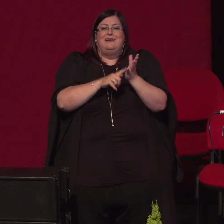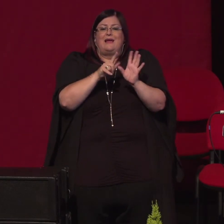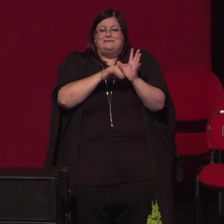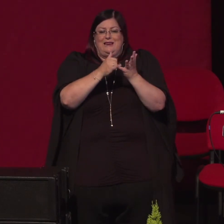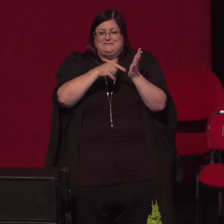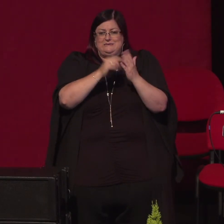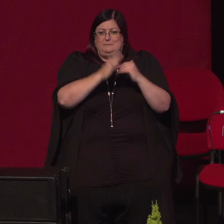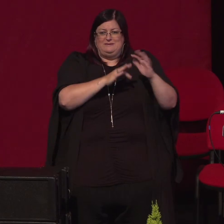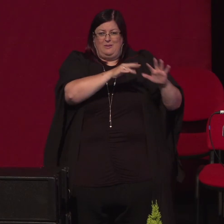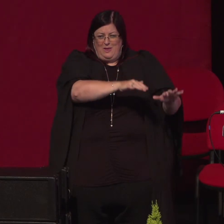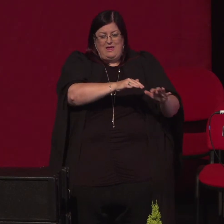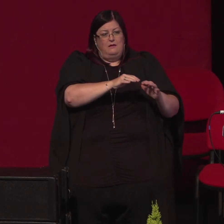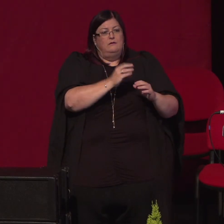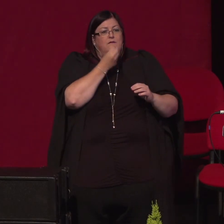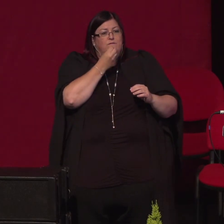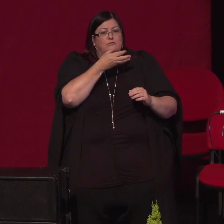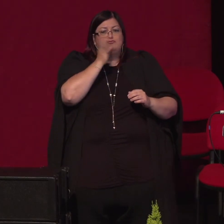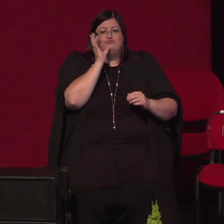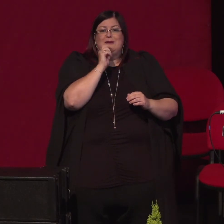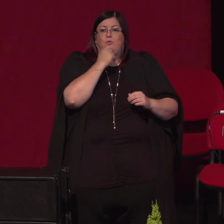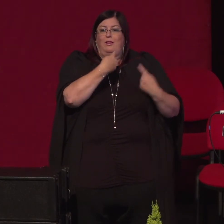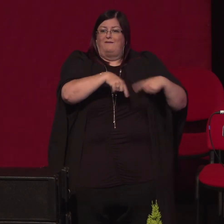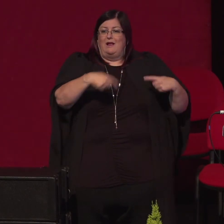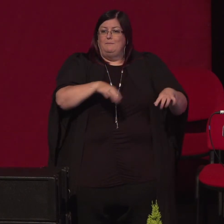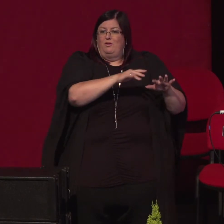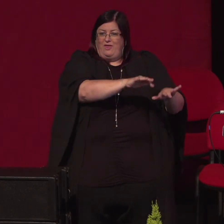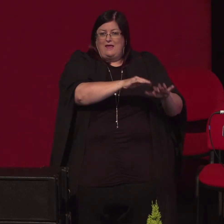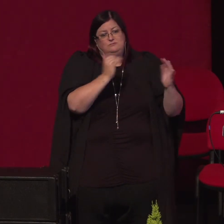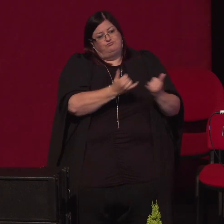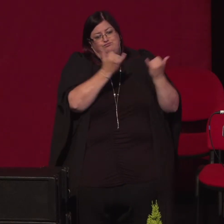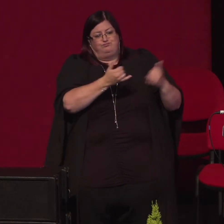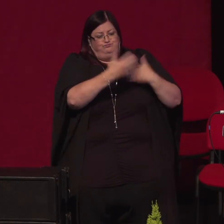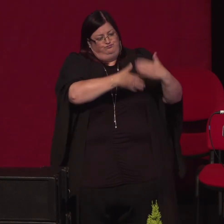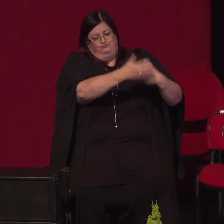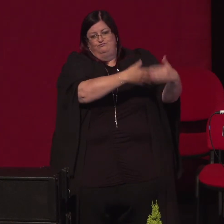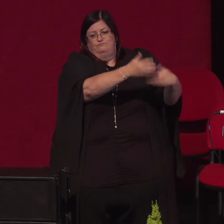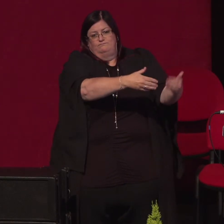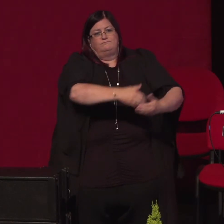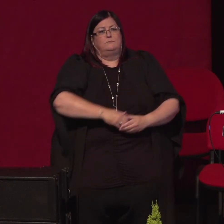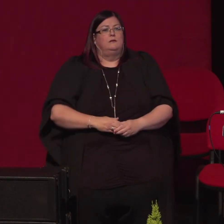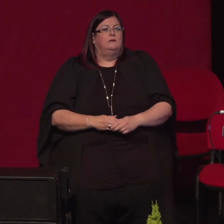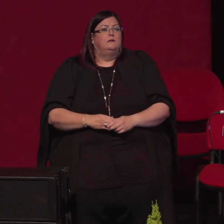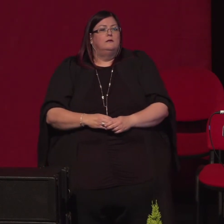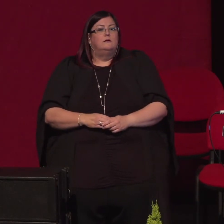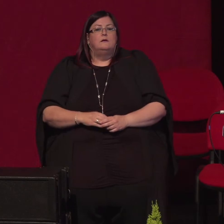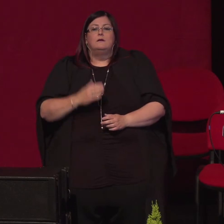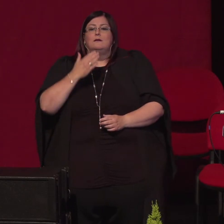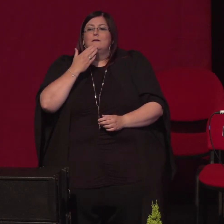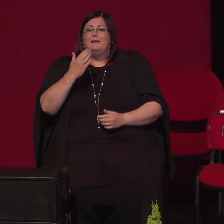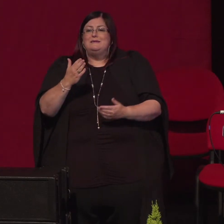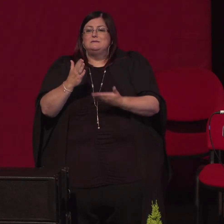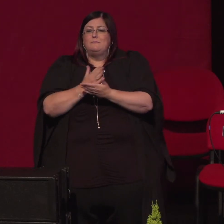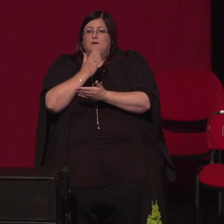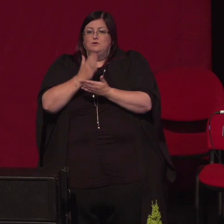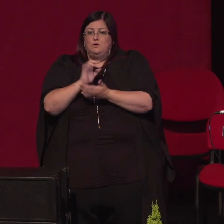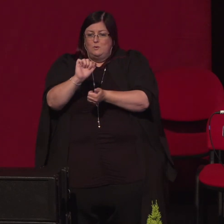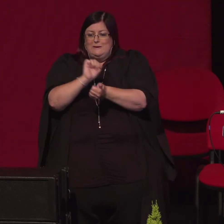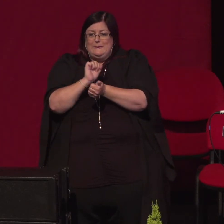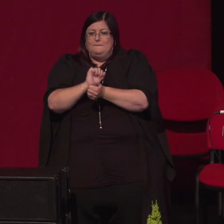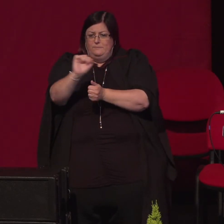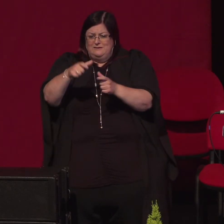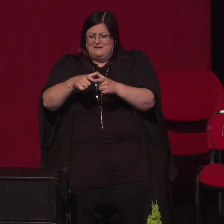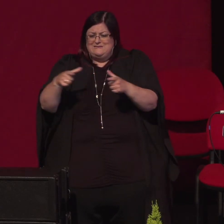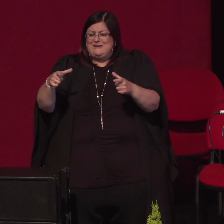campus, where light refreshments will be served and your celebrations will be able to continue. If I can ask that you keep hold of your